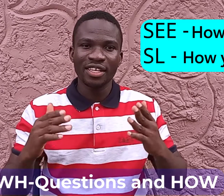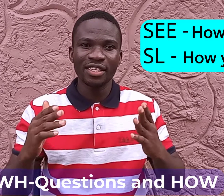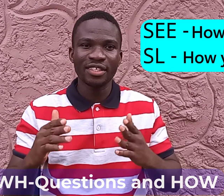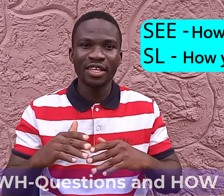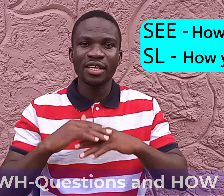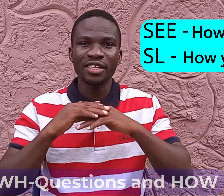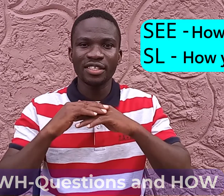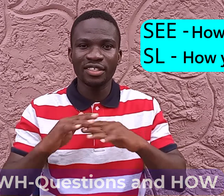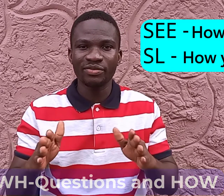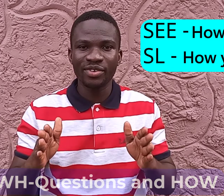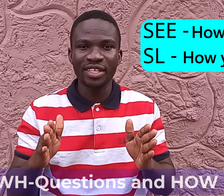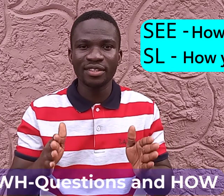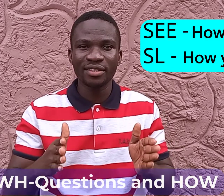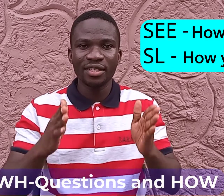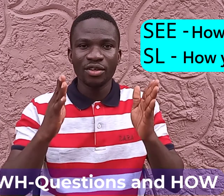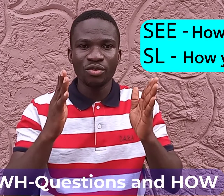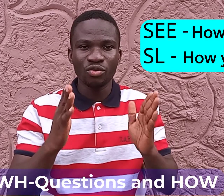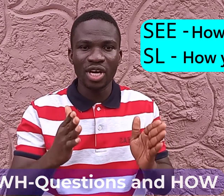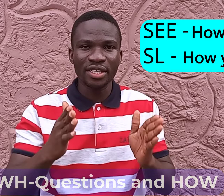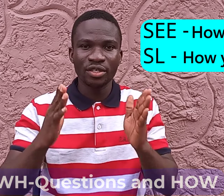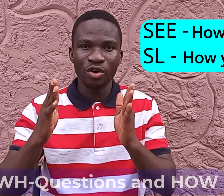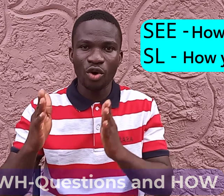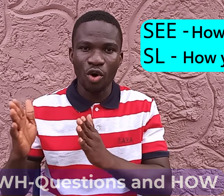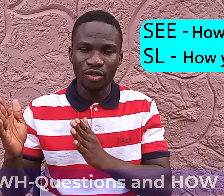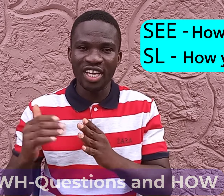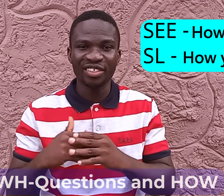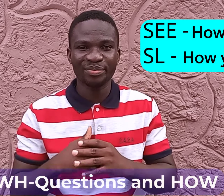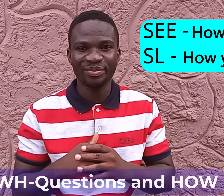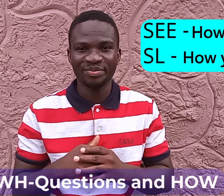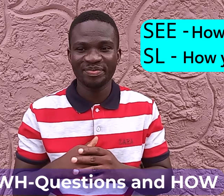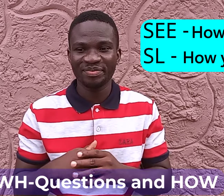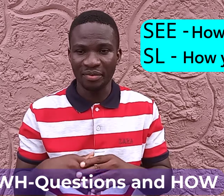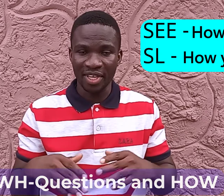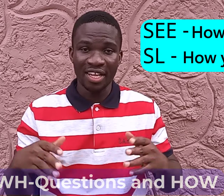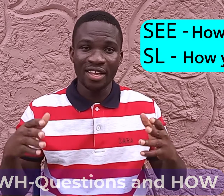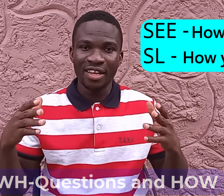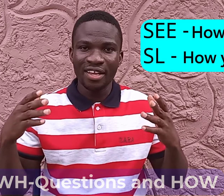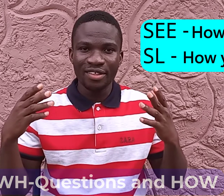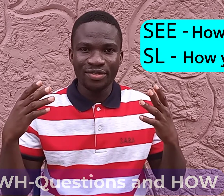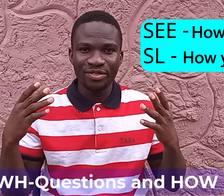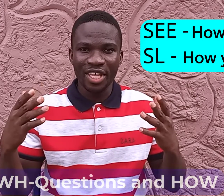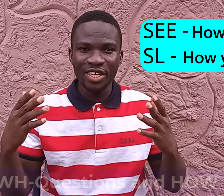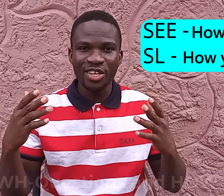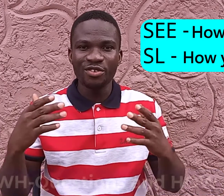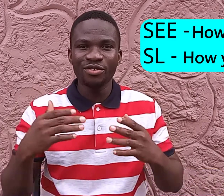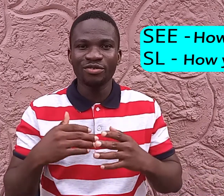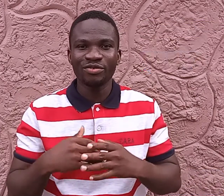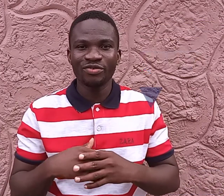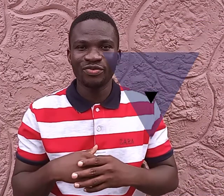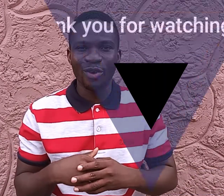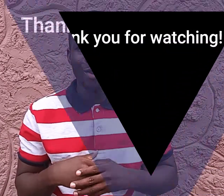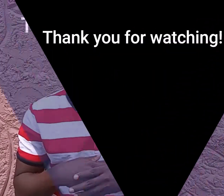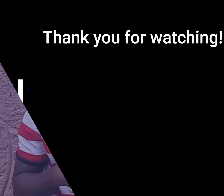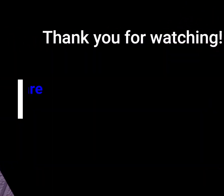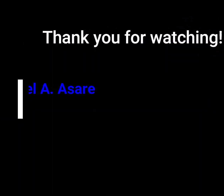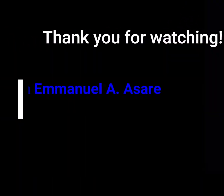they take different word order. Thank you for watching.